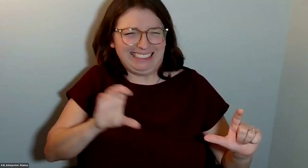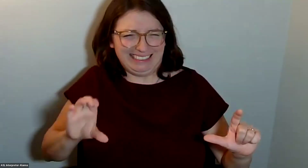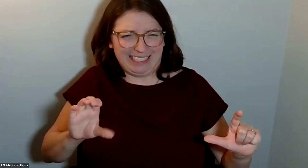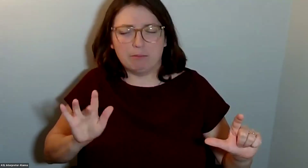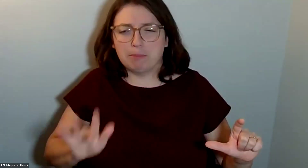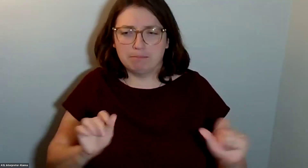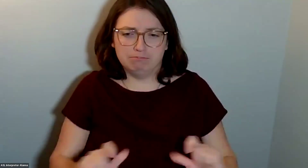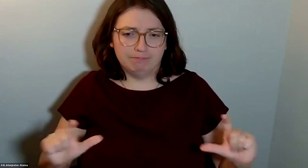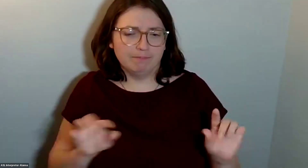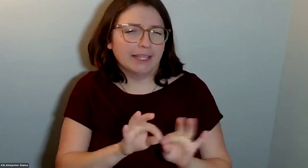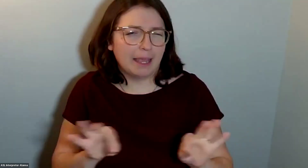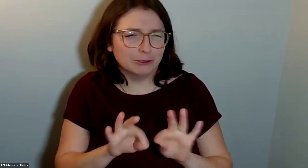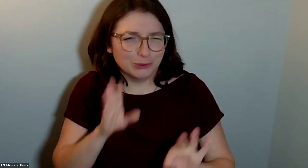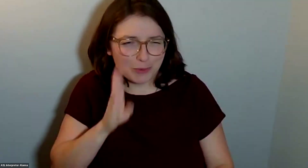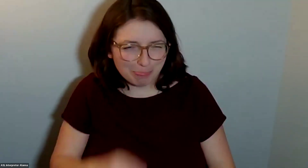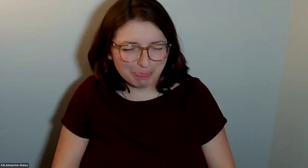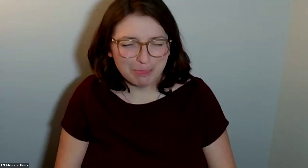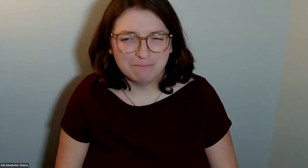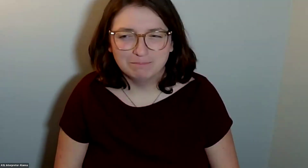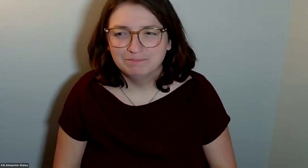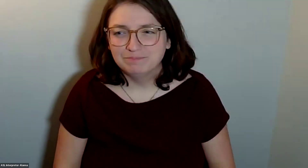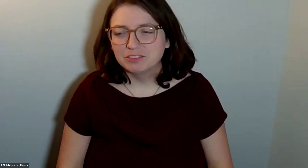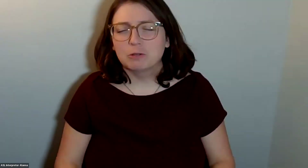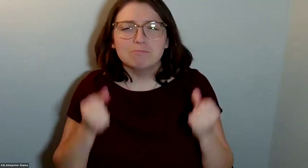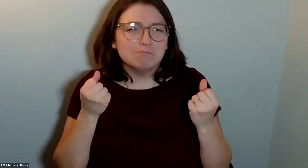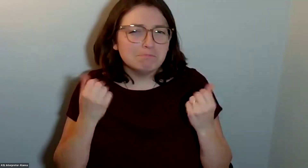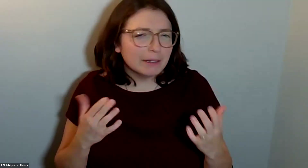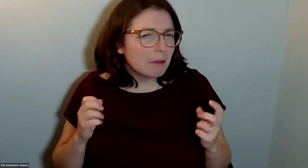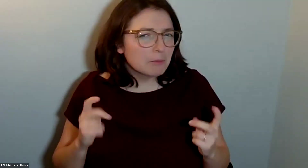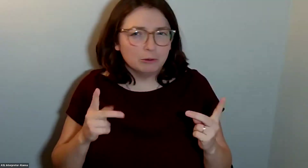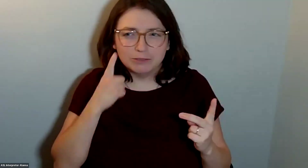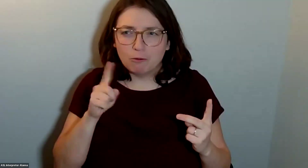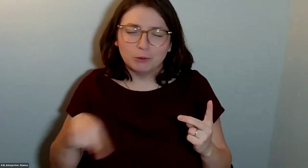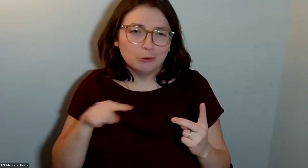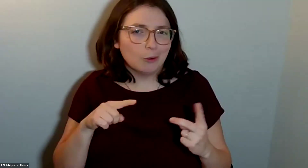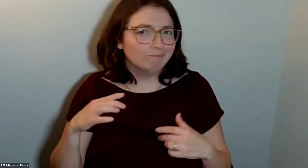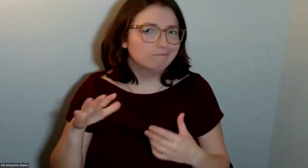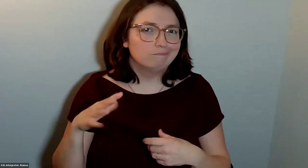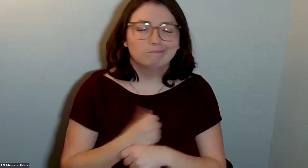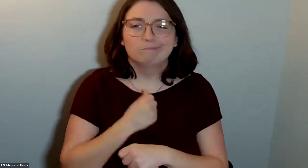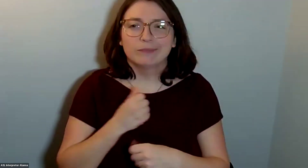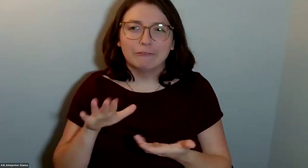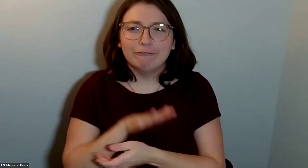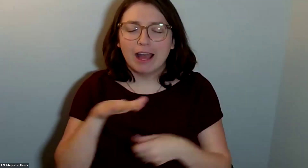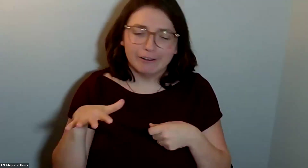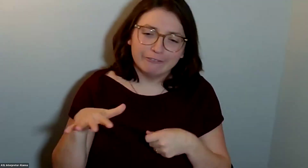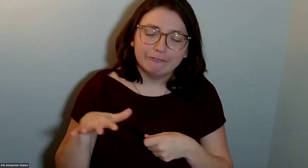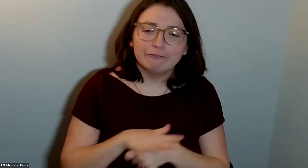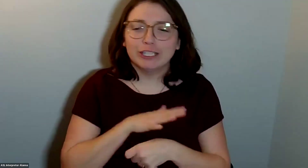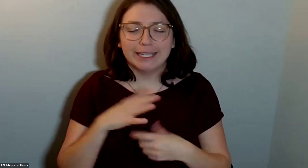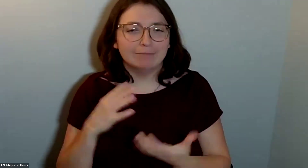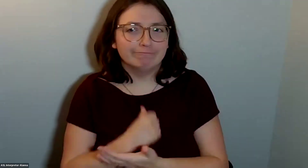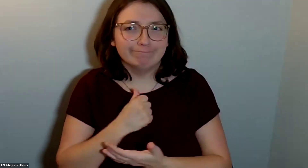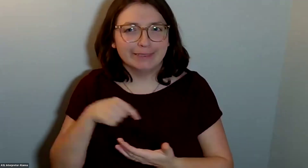modes to help you fully experience this webinar. If you missed the link in the Zoom